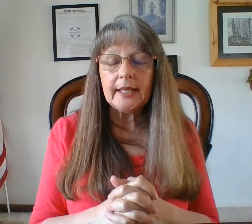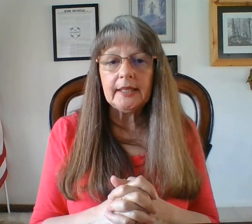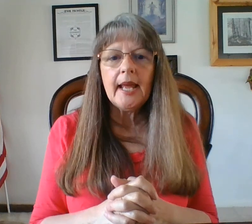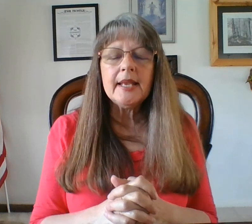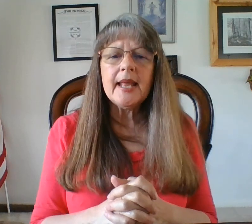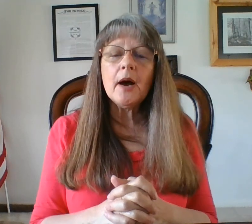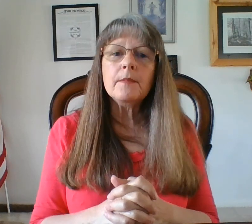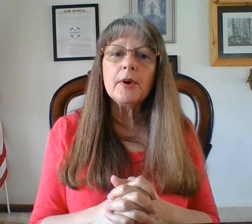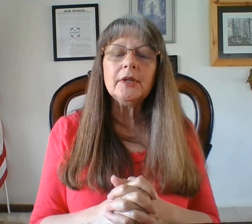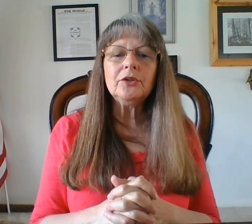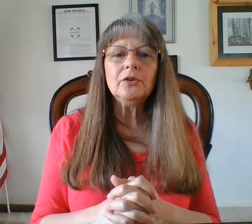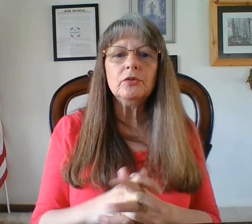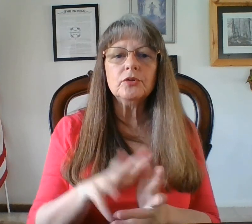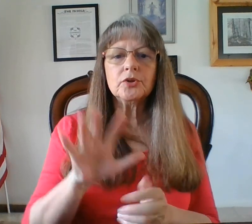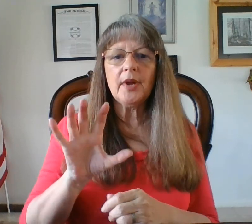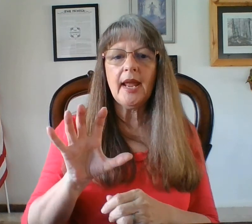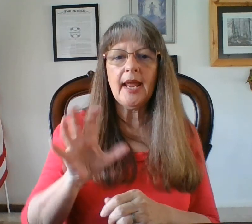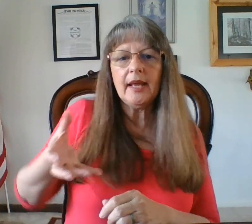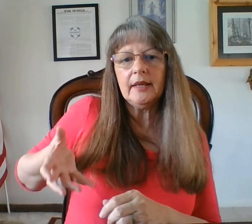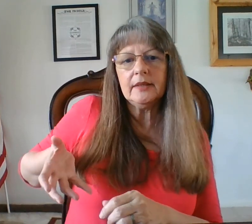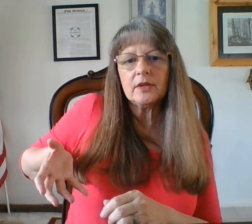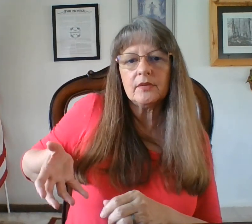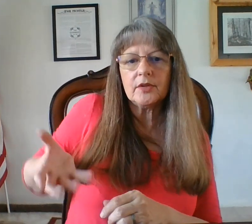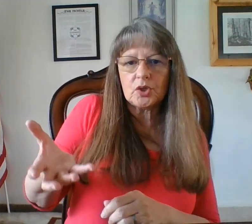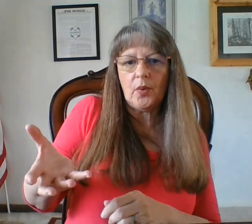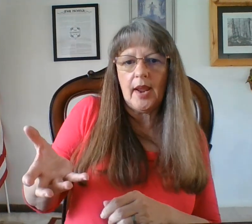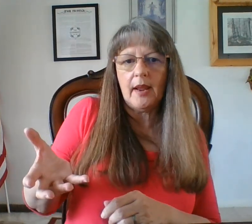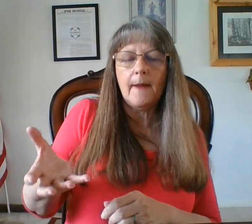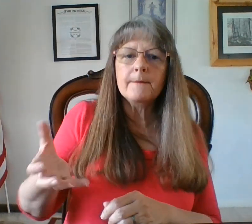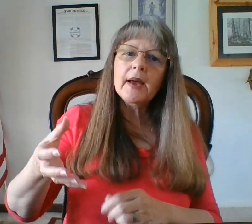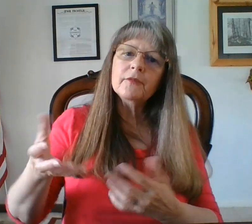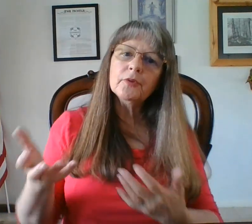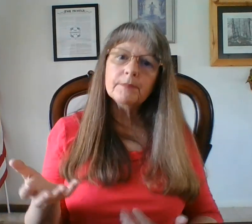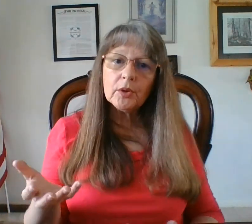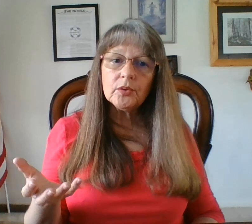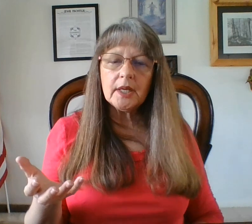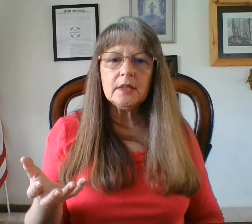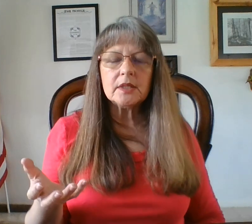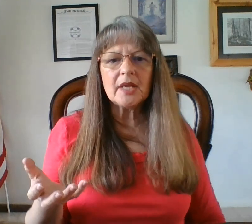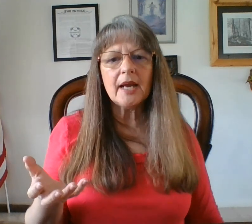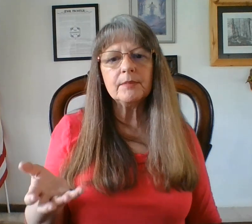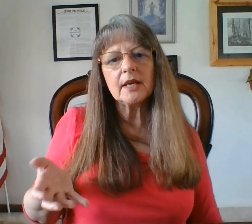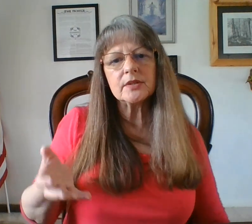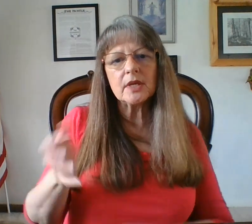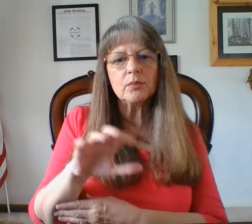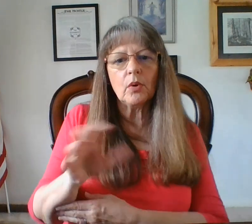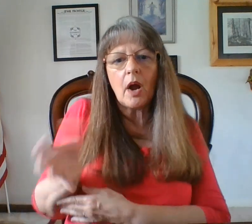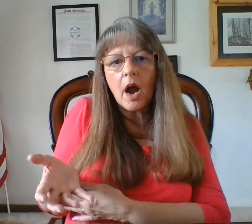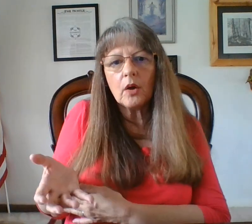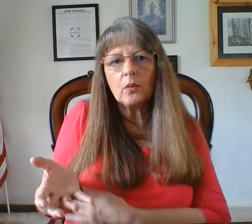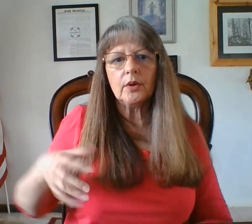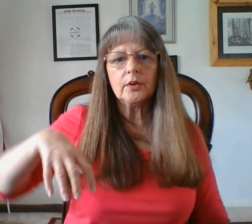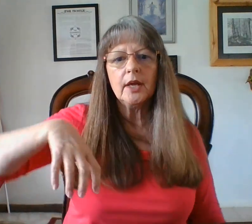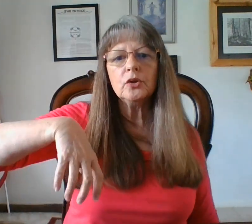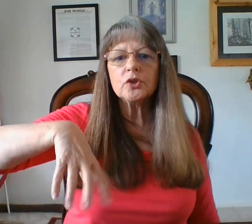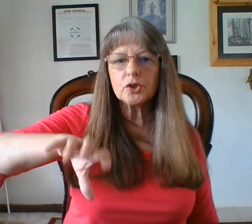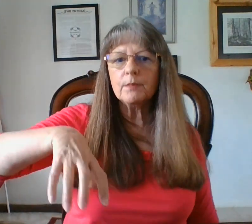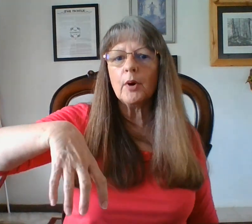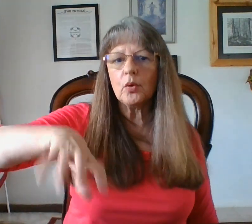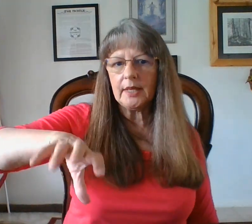Bowling. Now, bowling, you use your hand this way. But for bowling, the sign, because that's more awkward, you just do bowling.